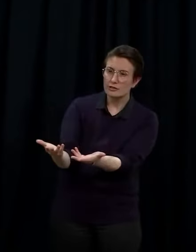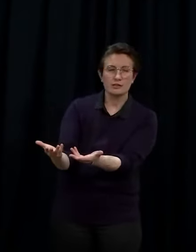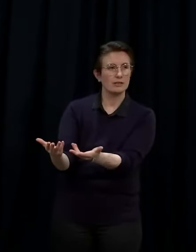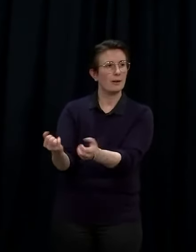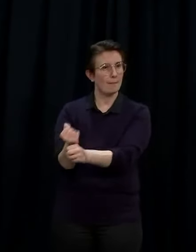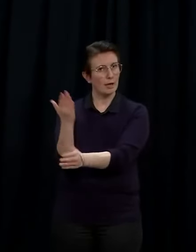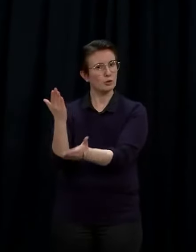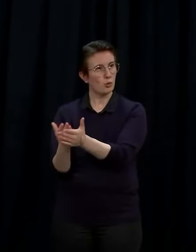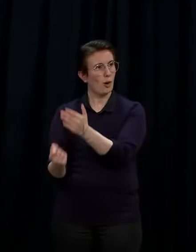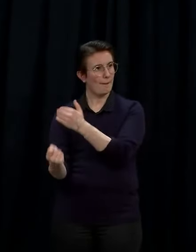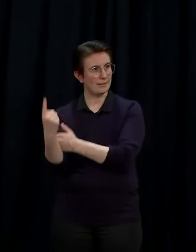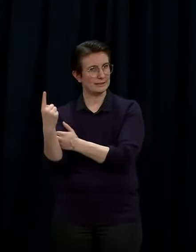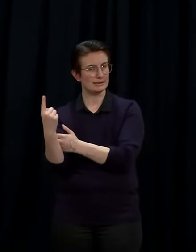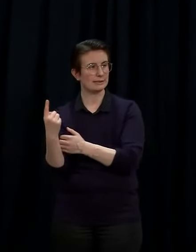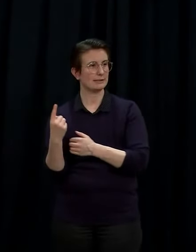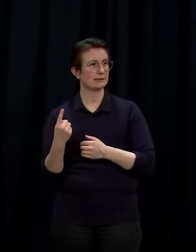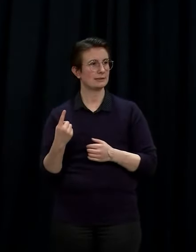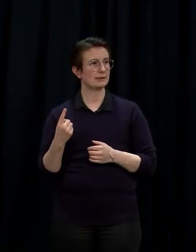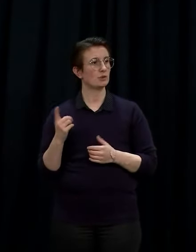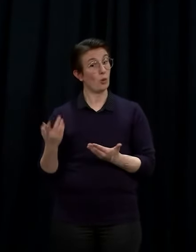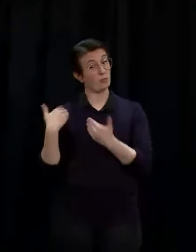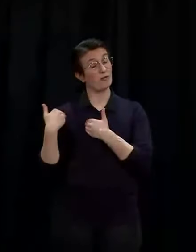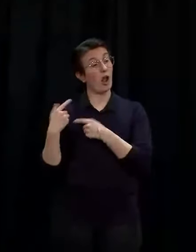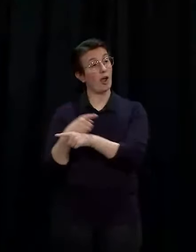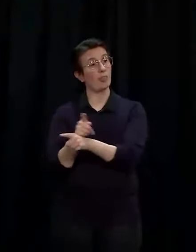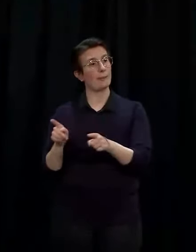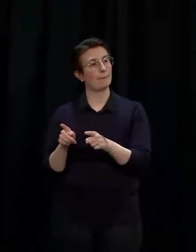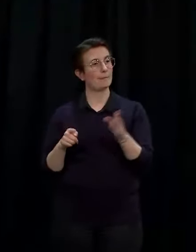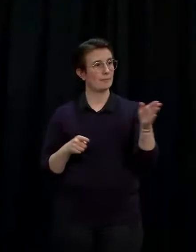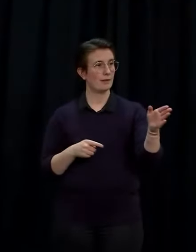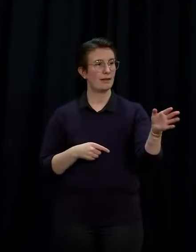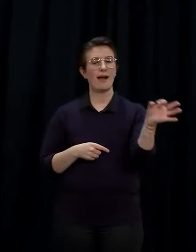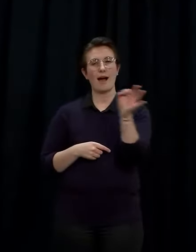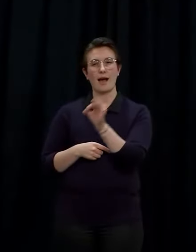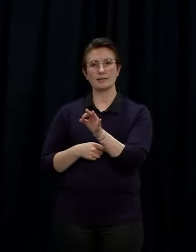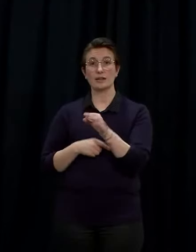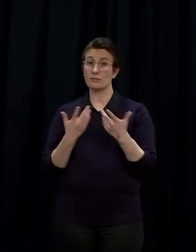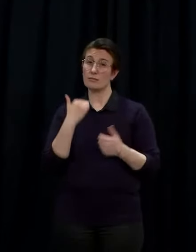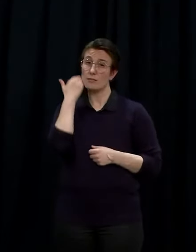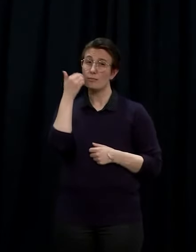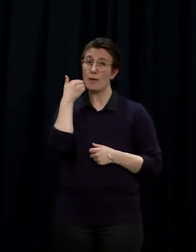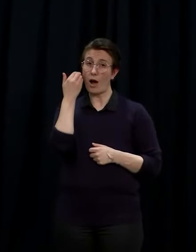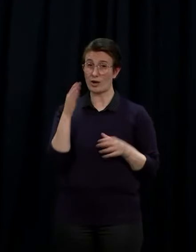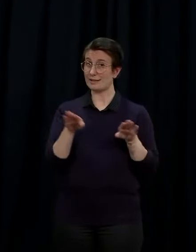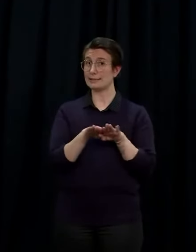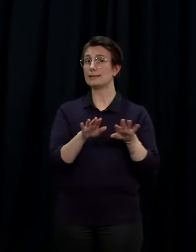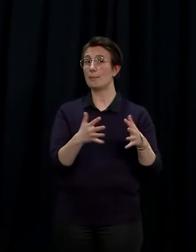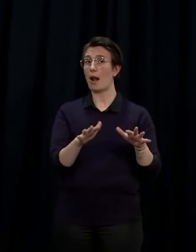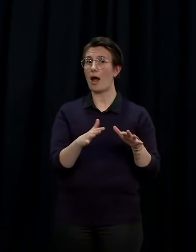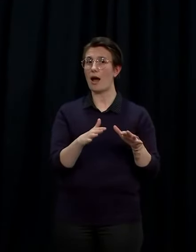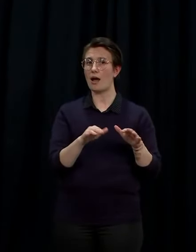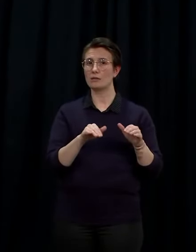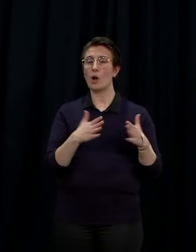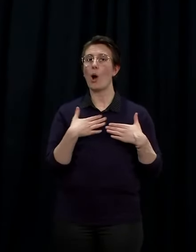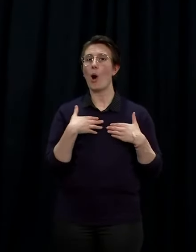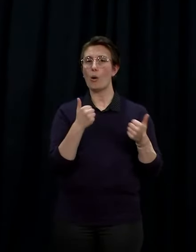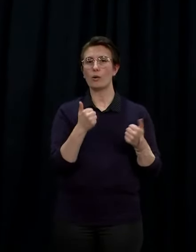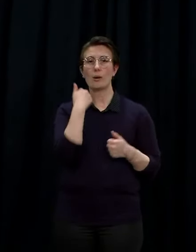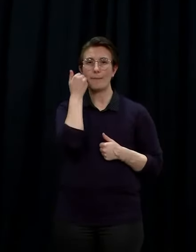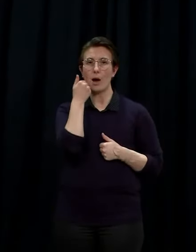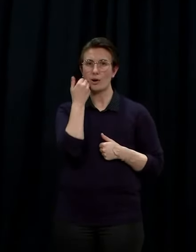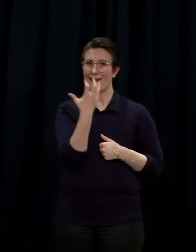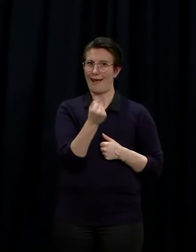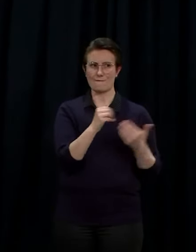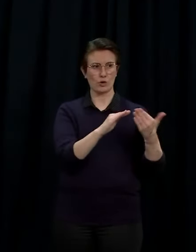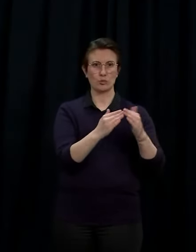chronically homeless. The vaccination plan is quite similar. The Hauora Māori have the relationships with the community, but the government still had a plan, still had